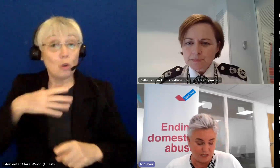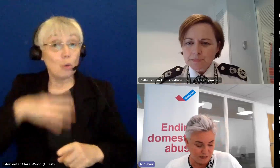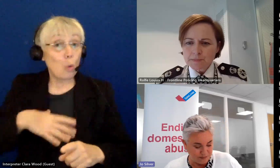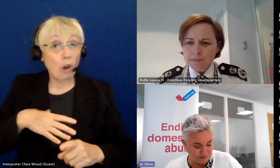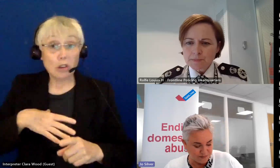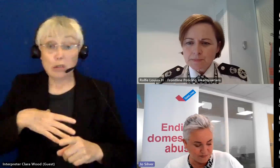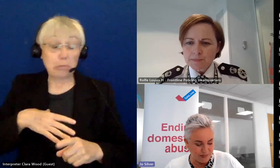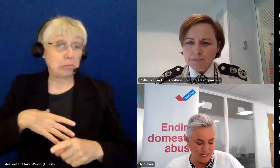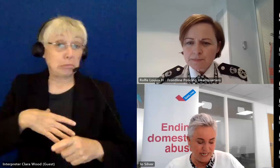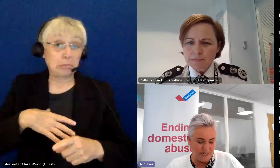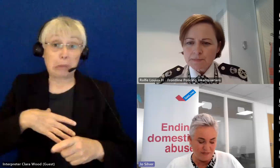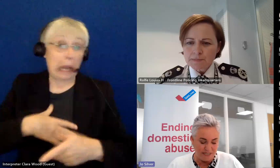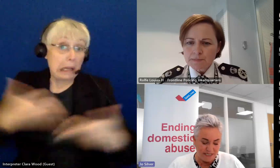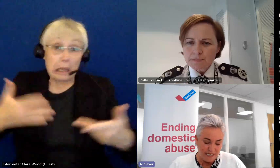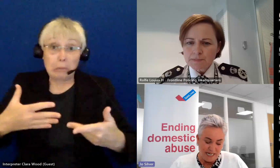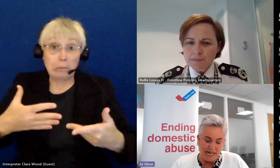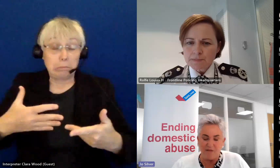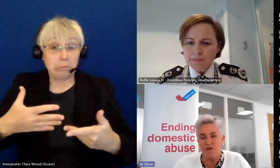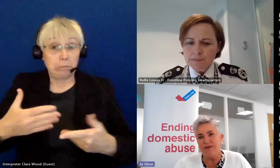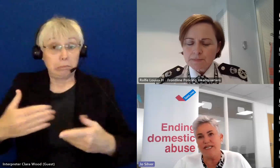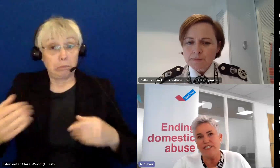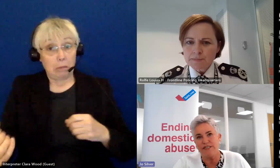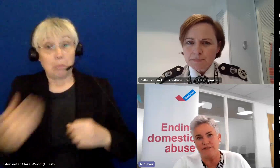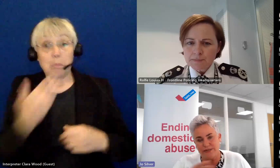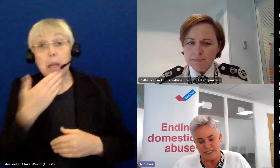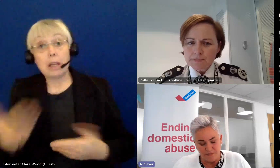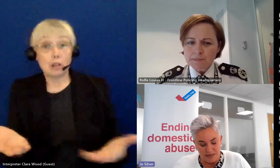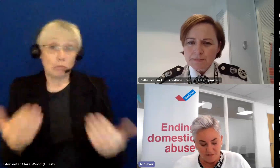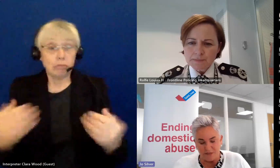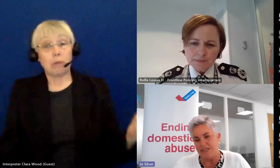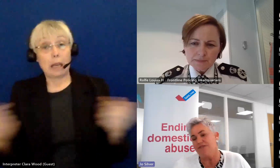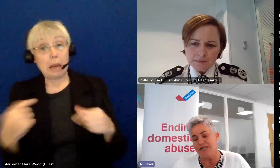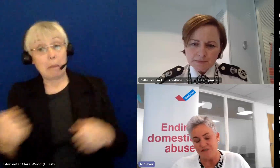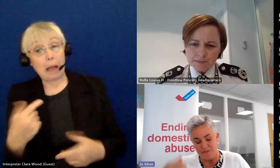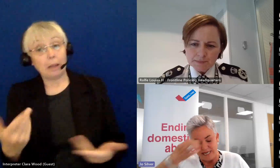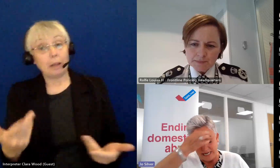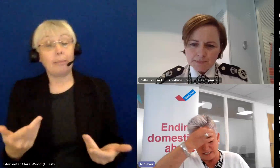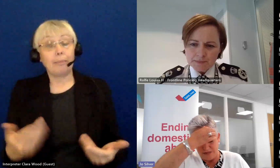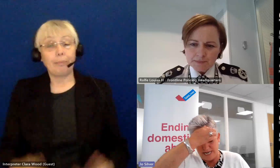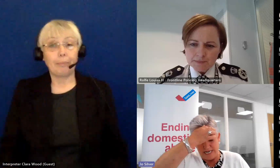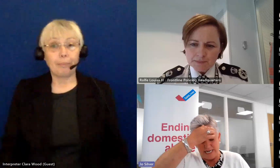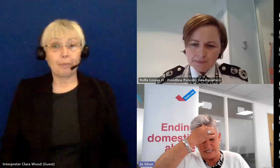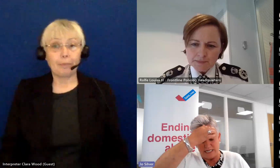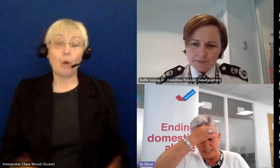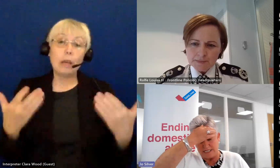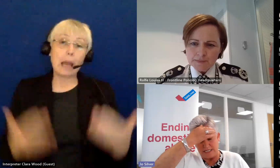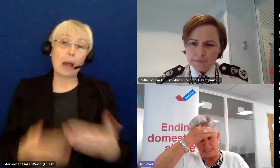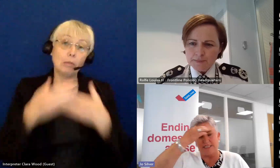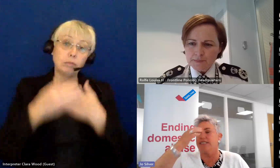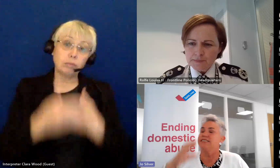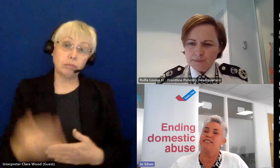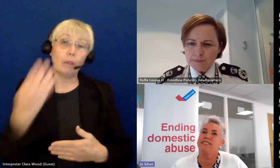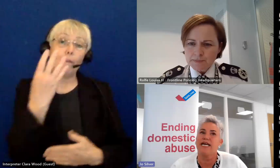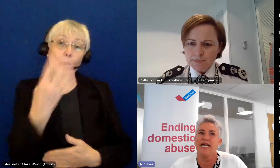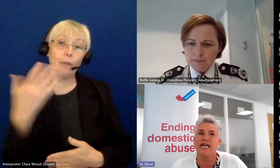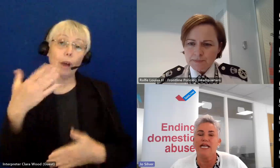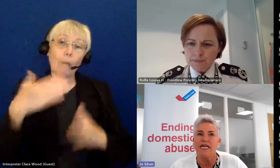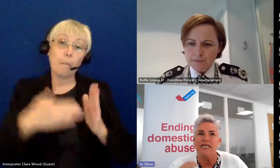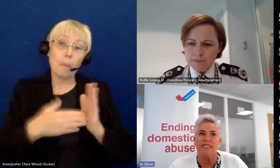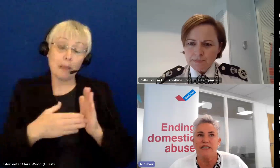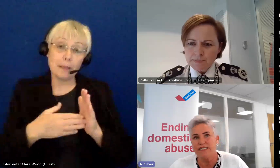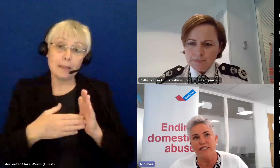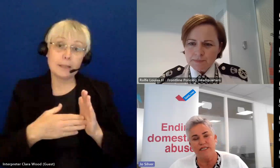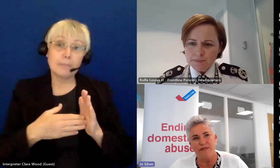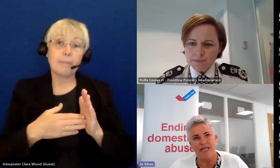or if you want to even. And what we're going to do is we're going to spend 45 minutes really, as I started to